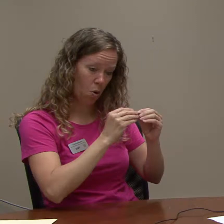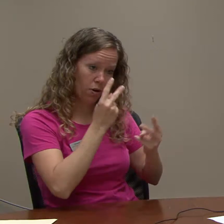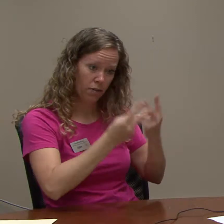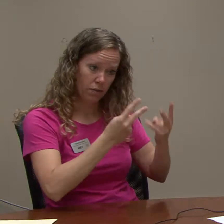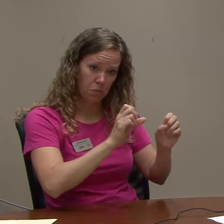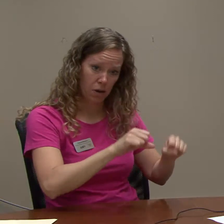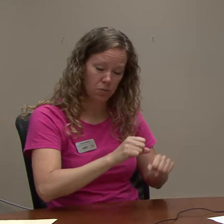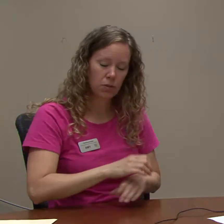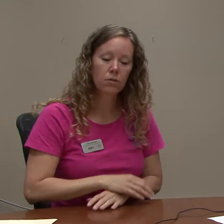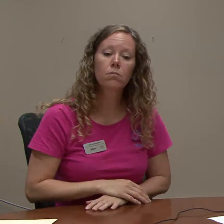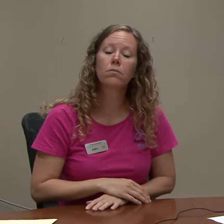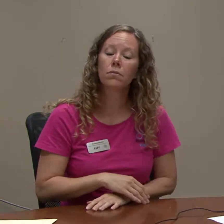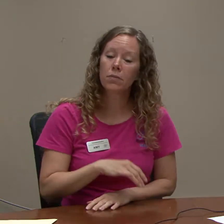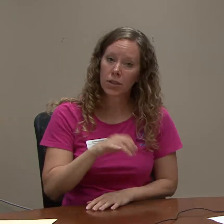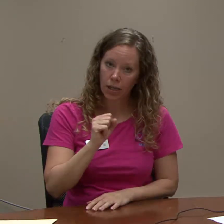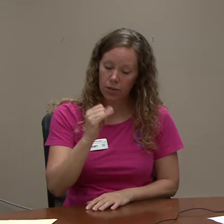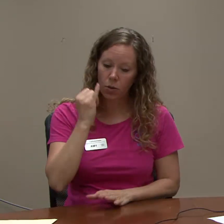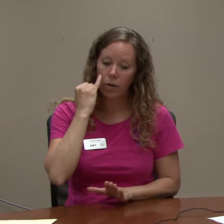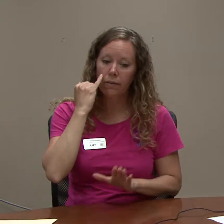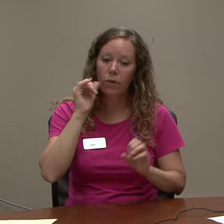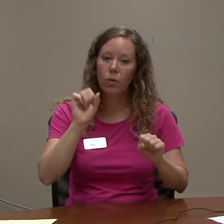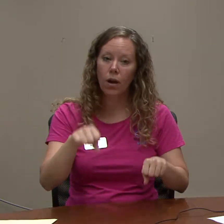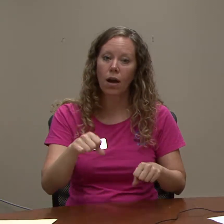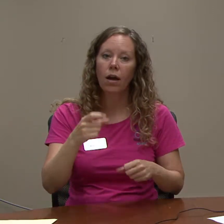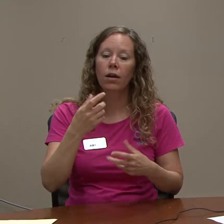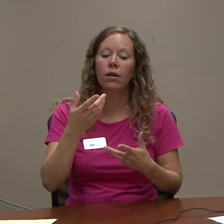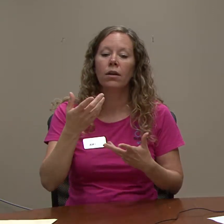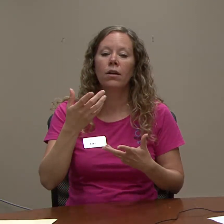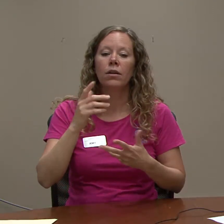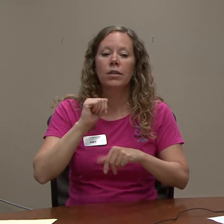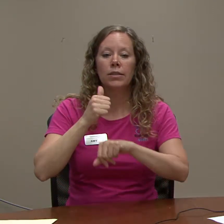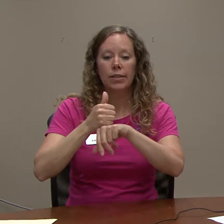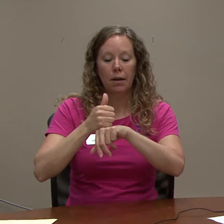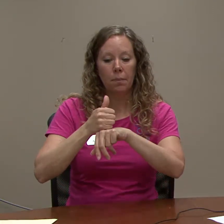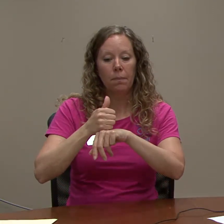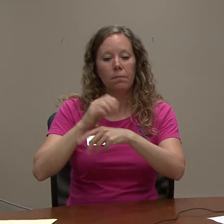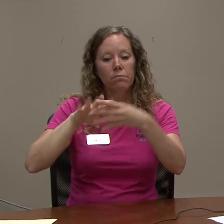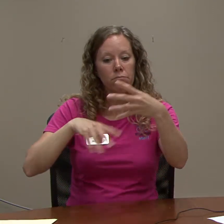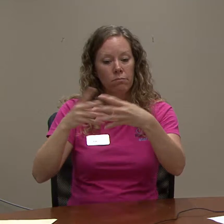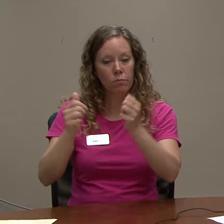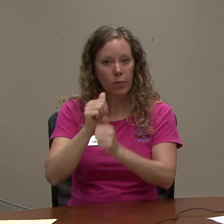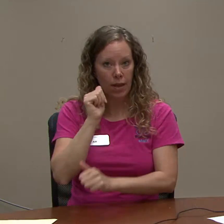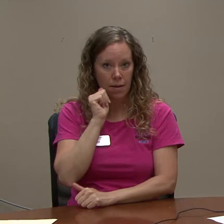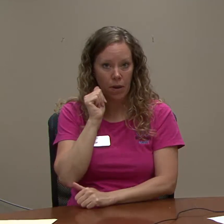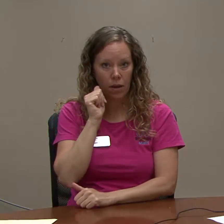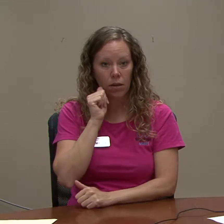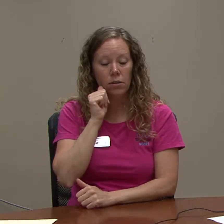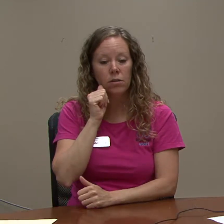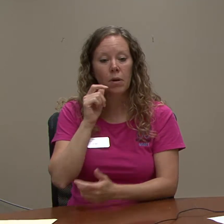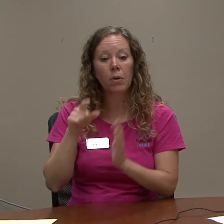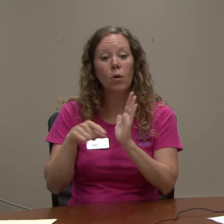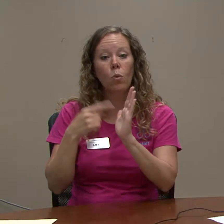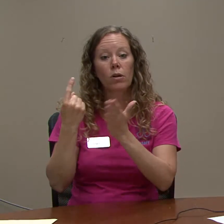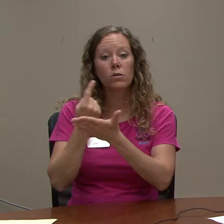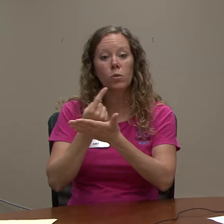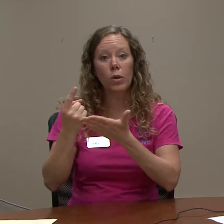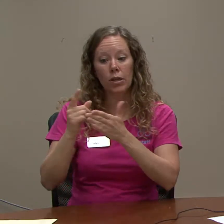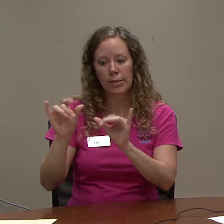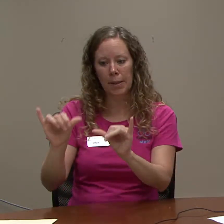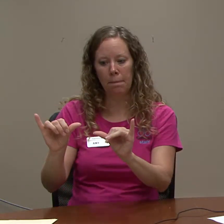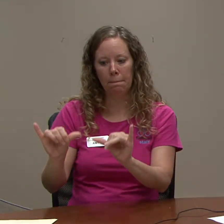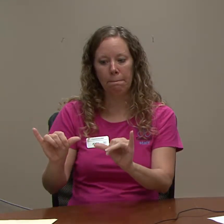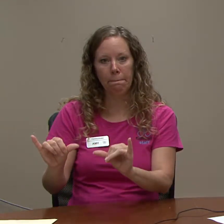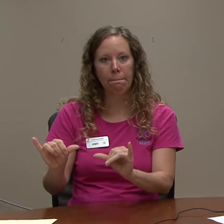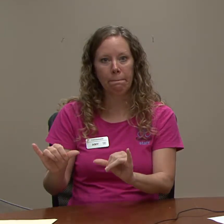for those who can, if you could set your date with Amy, and it could be on an ongoing basis, that same time